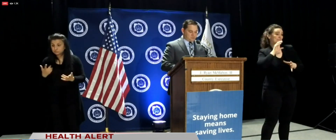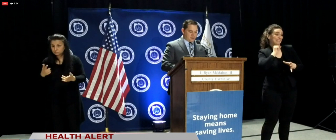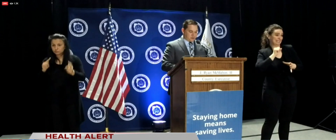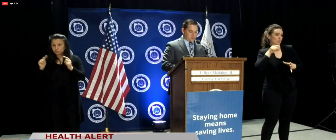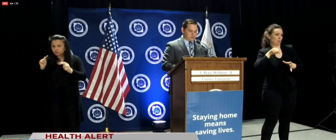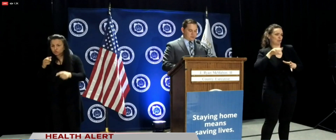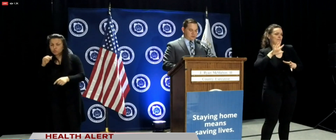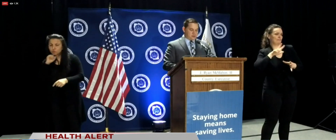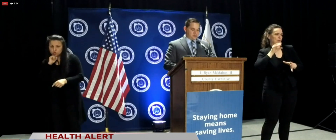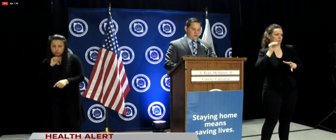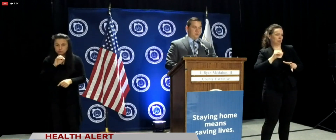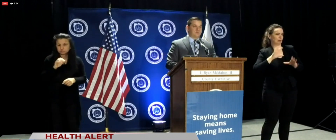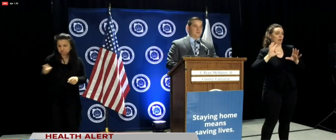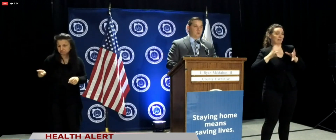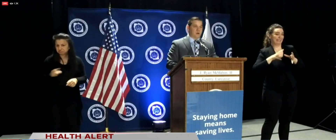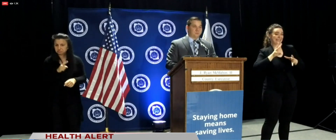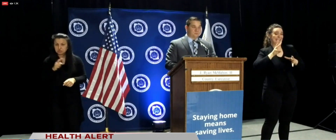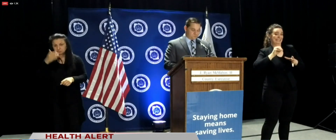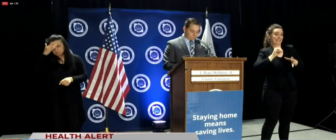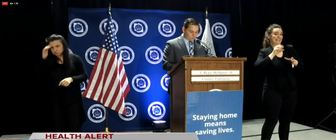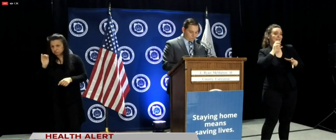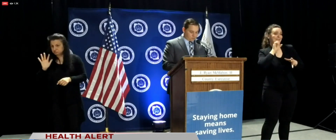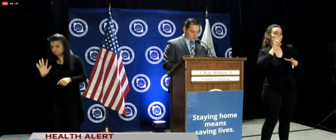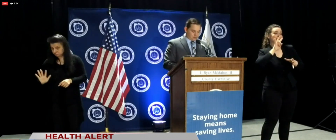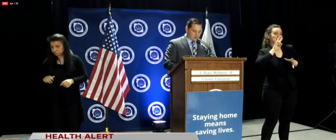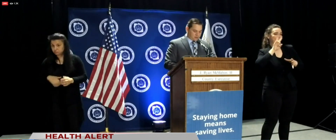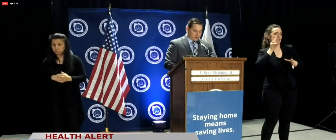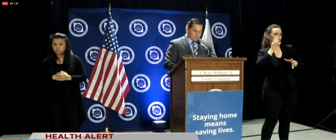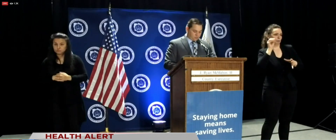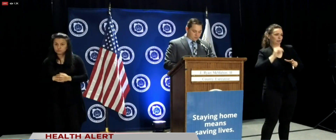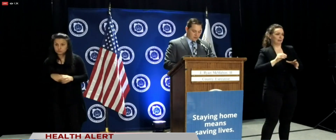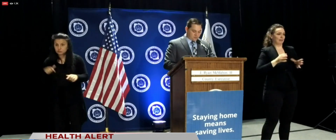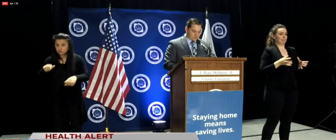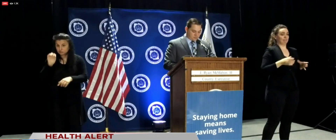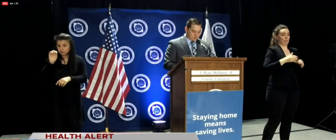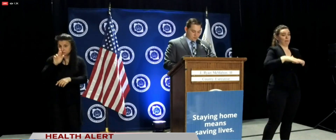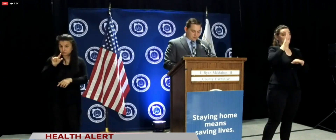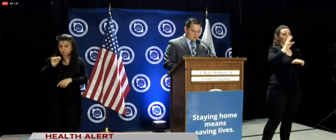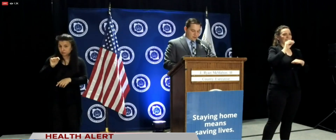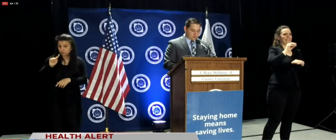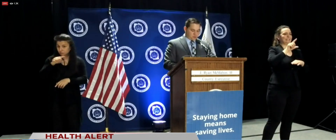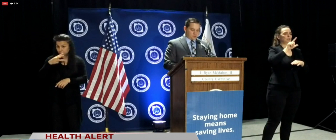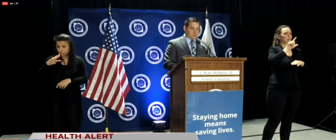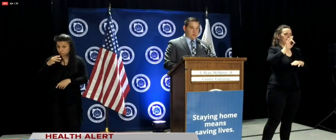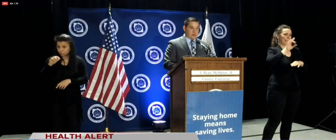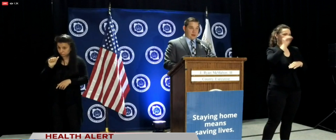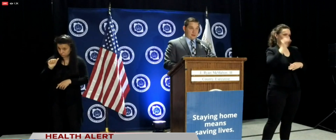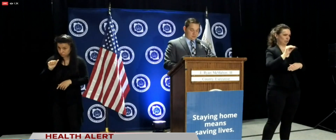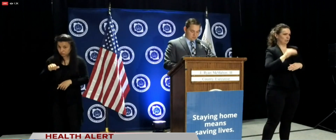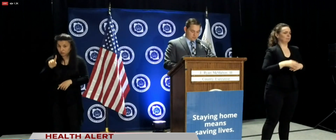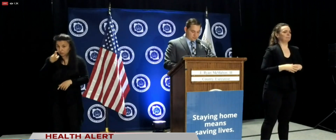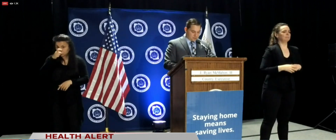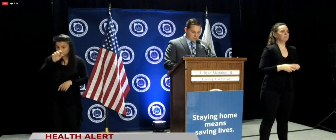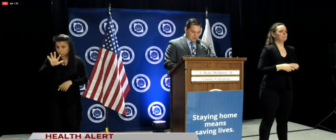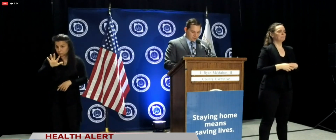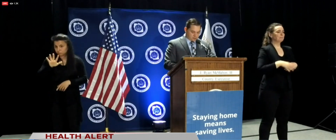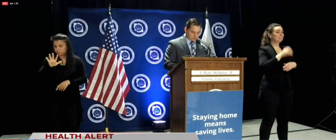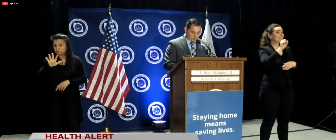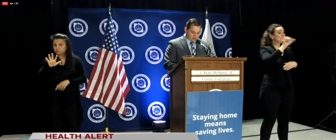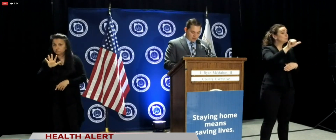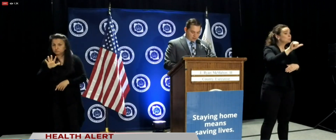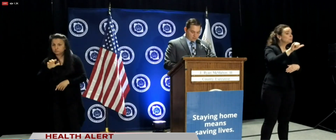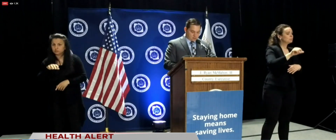by municipality, City of Syracuse 151, Town of Clay 47, Town of DeWitt 29, Town of